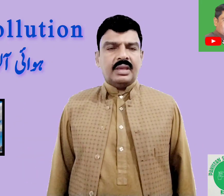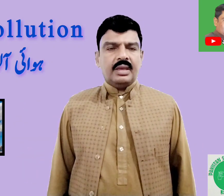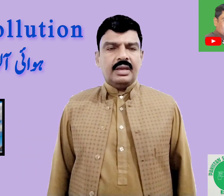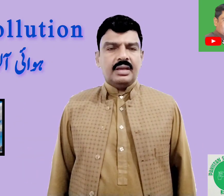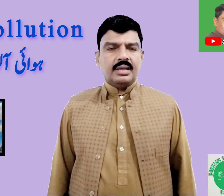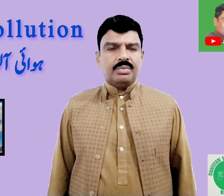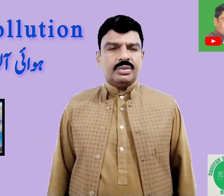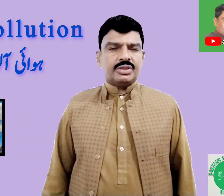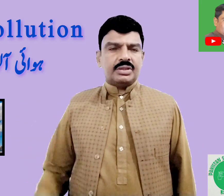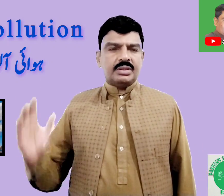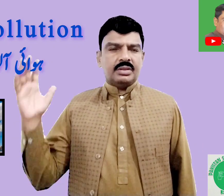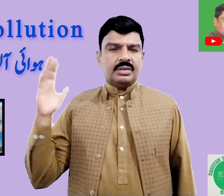air pollution,